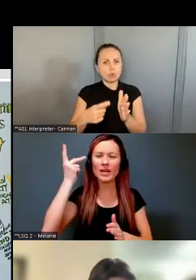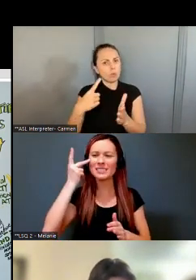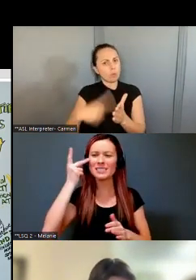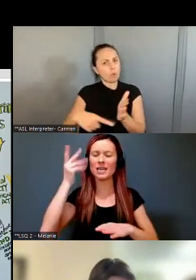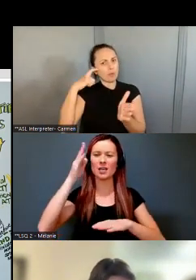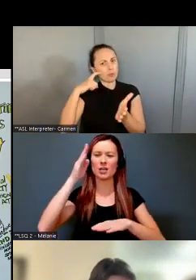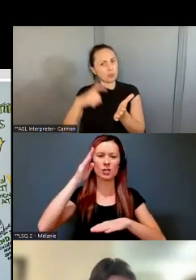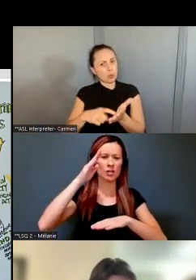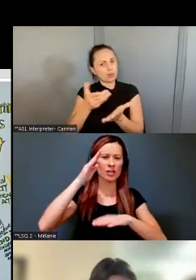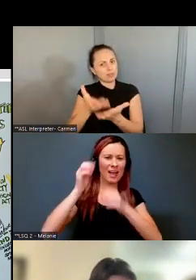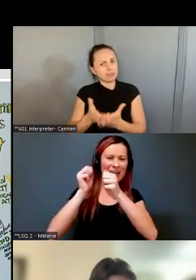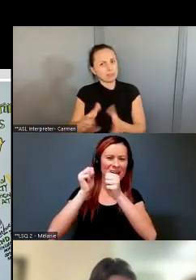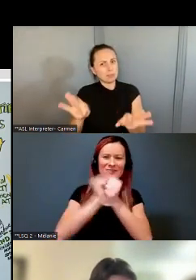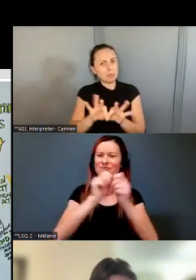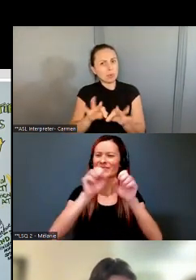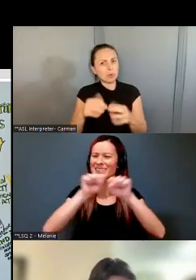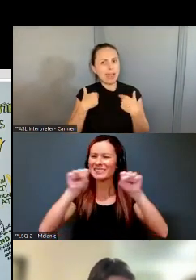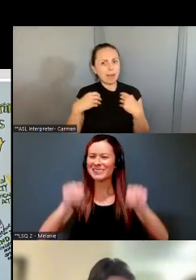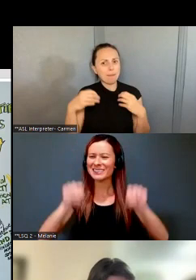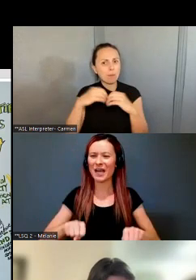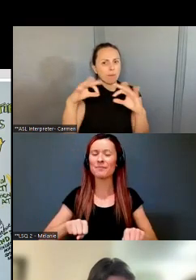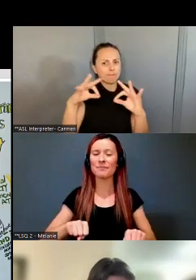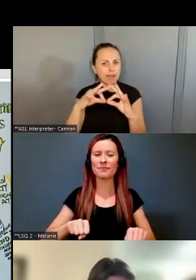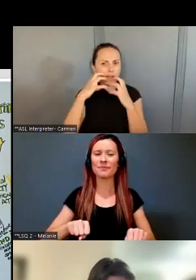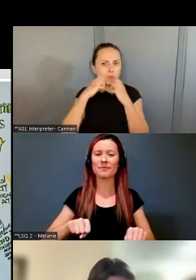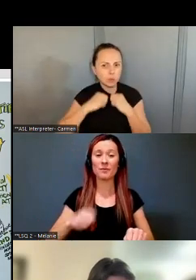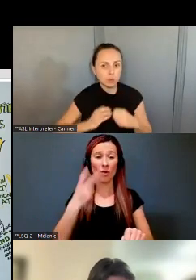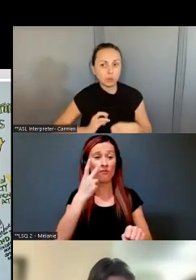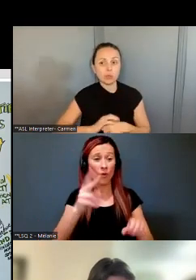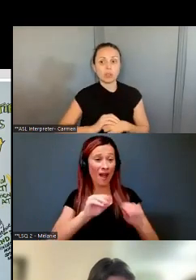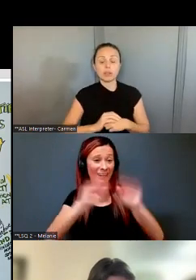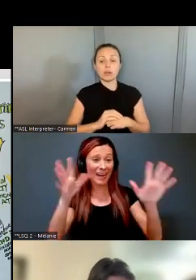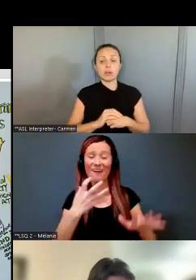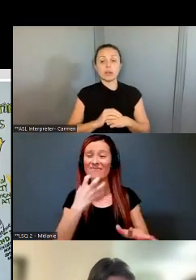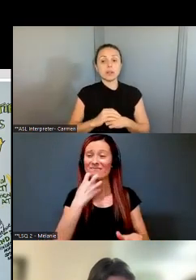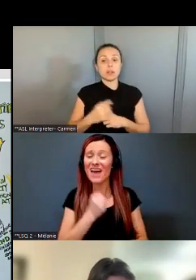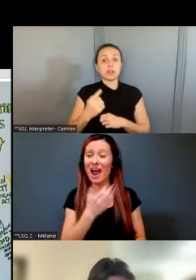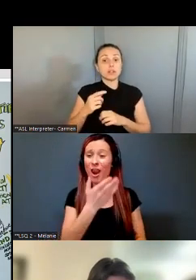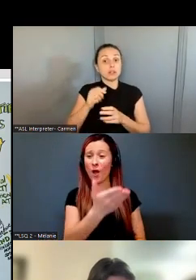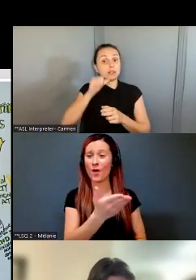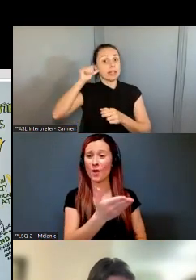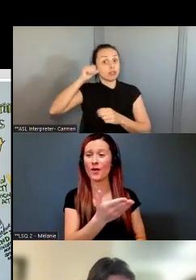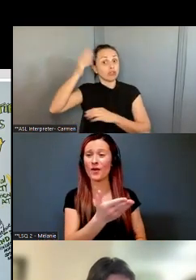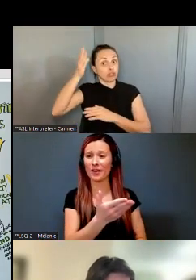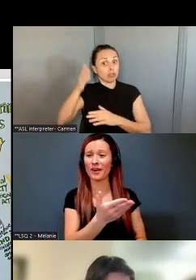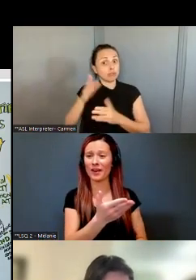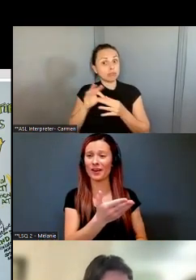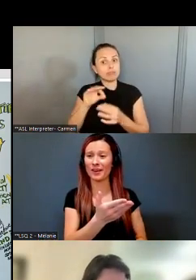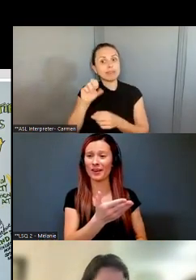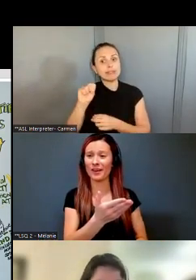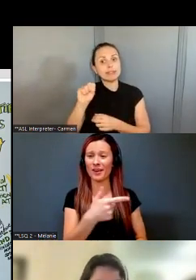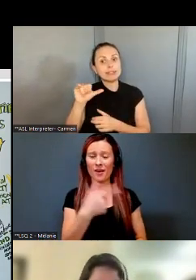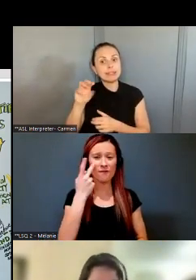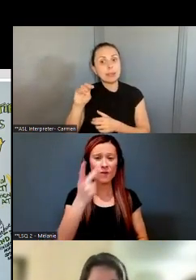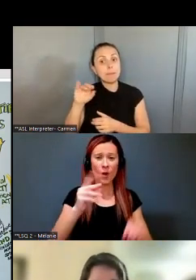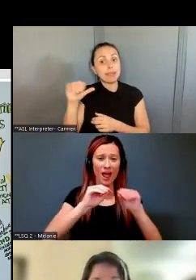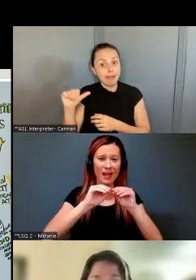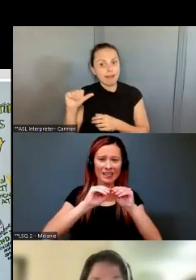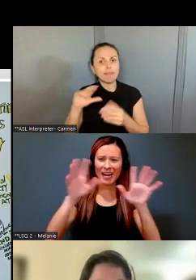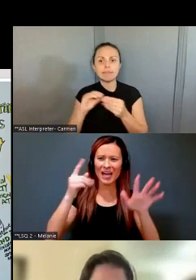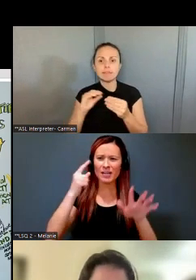is value. And I think there was a piece from the presenter, Symbia, who talked about just